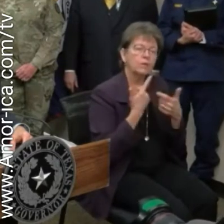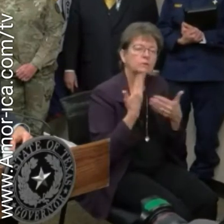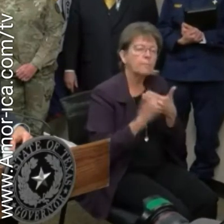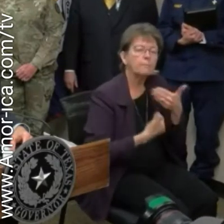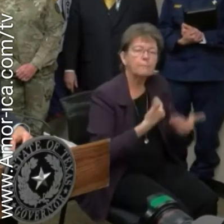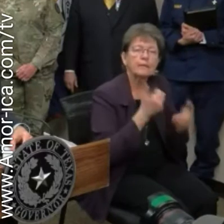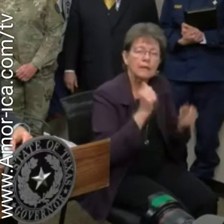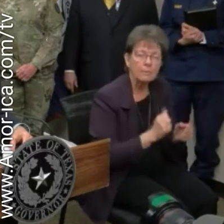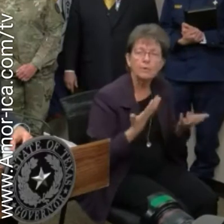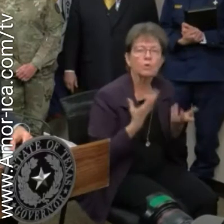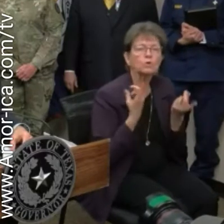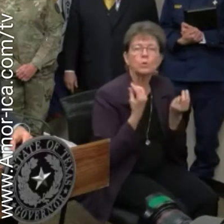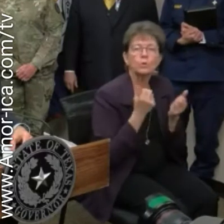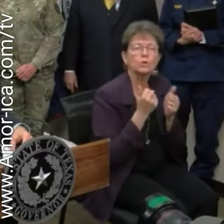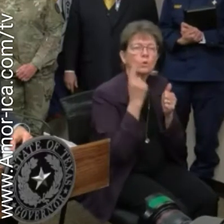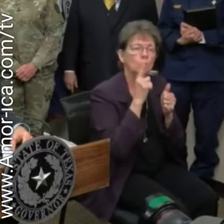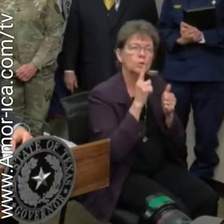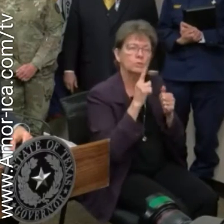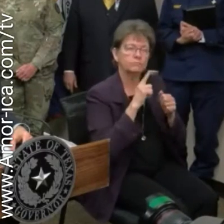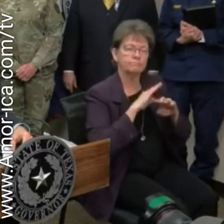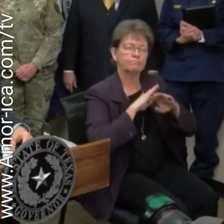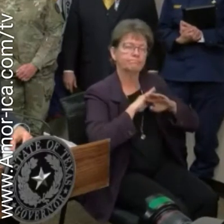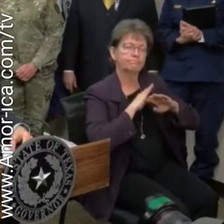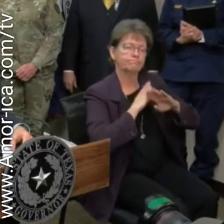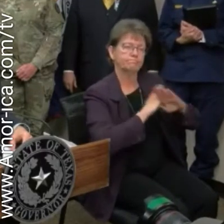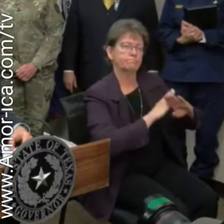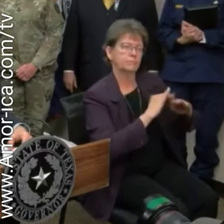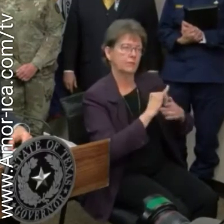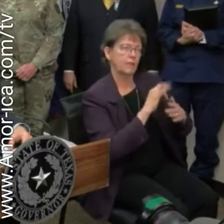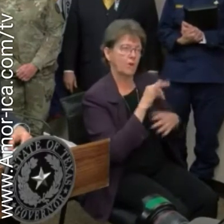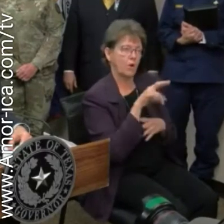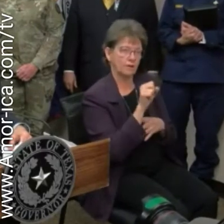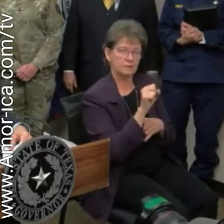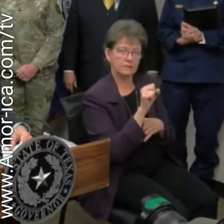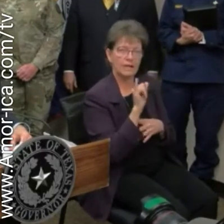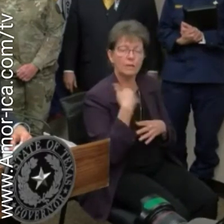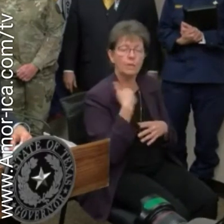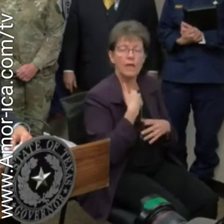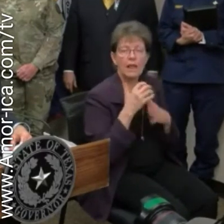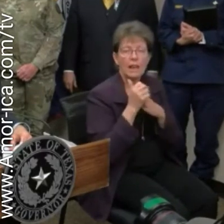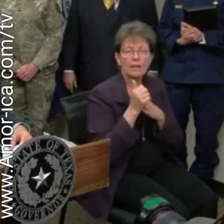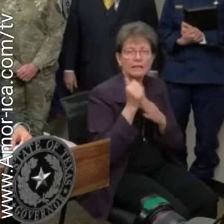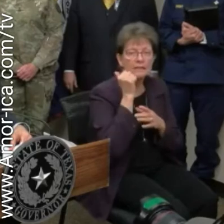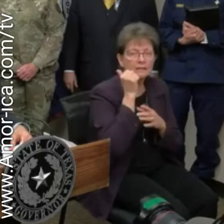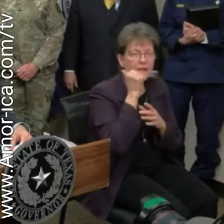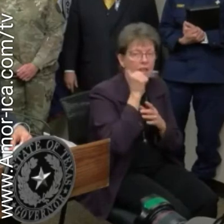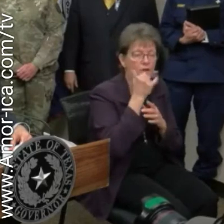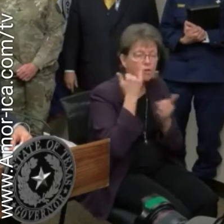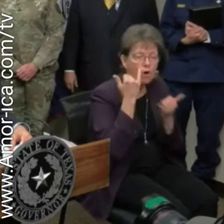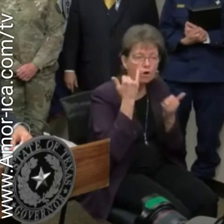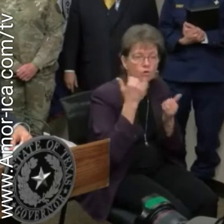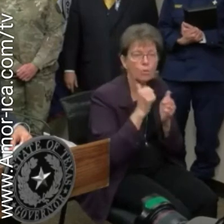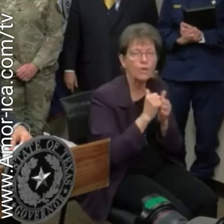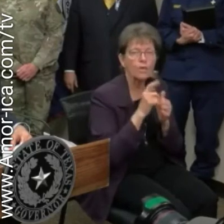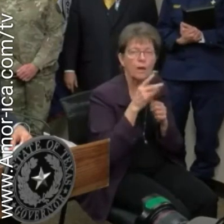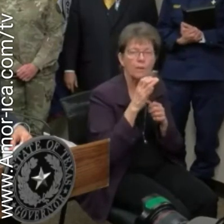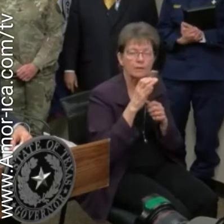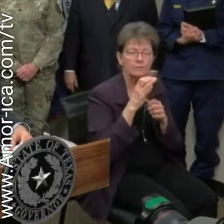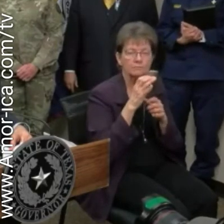that can be taken to mitigate against the virus. DSHS leads daily calls with public